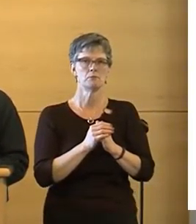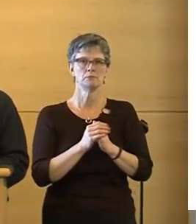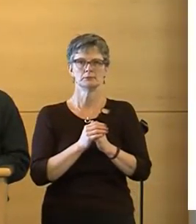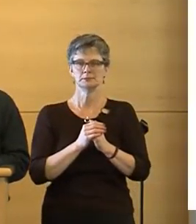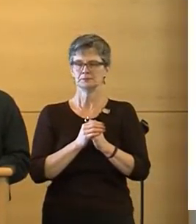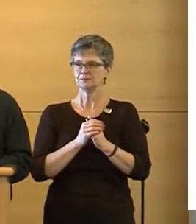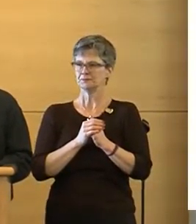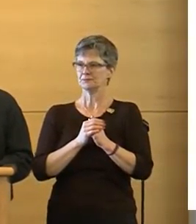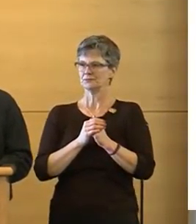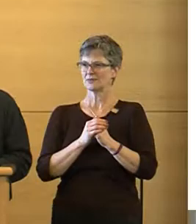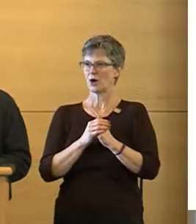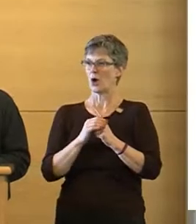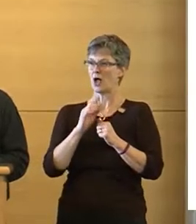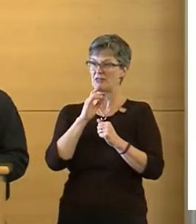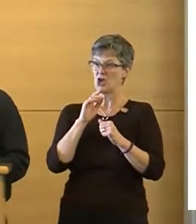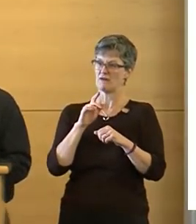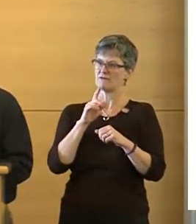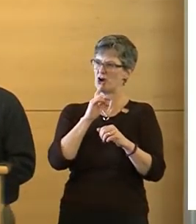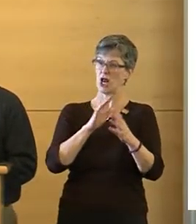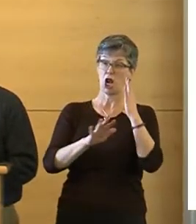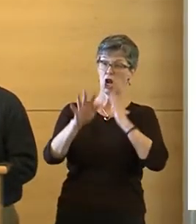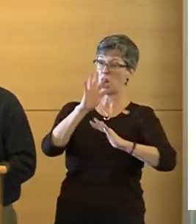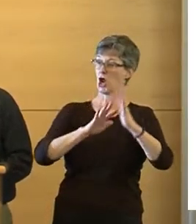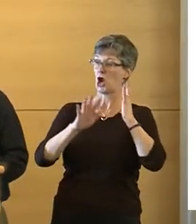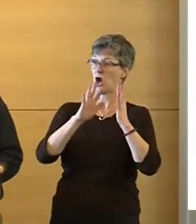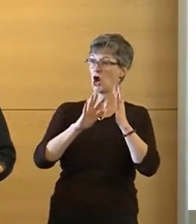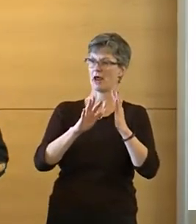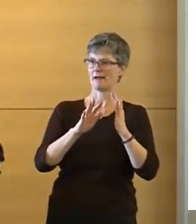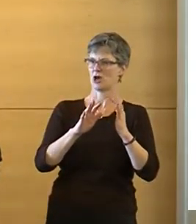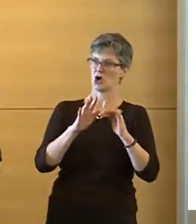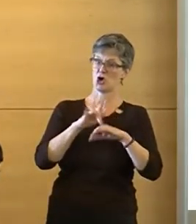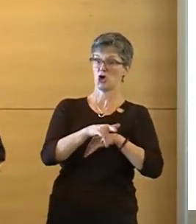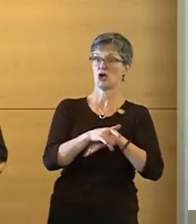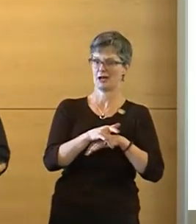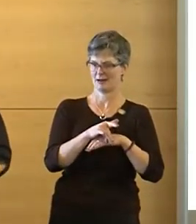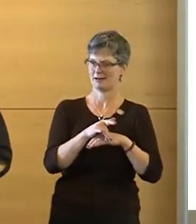Tim Berners-Lee, the person that we see on the screen up there.